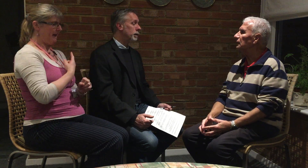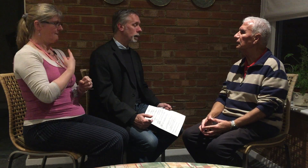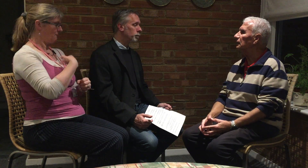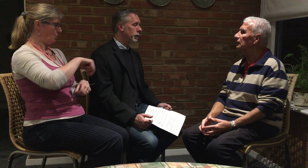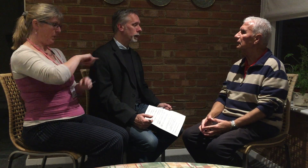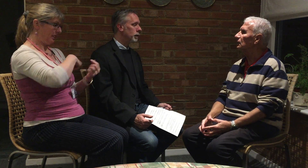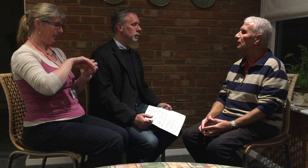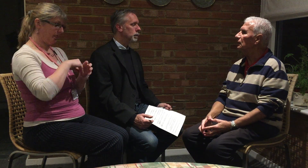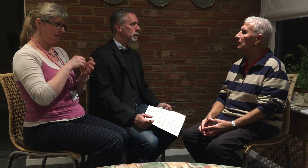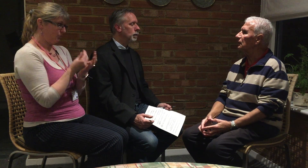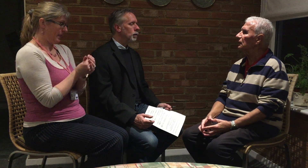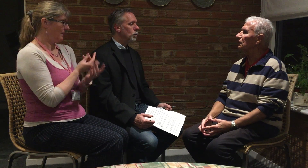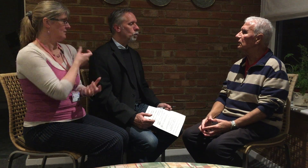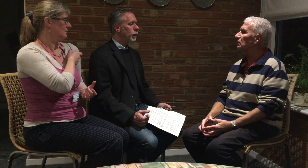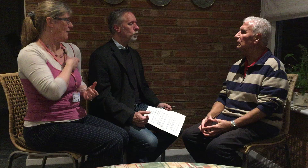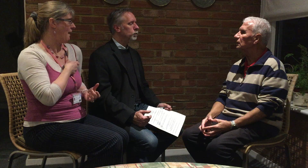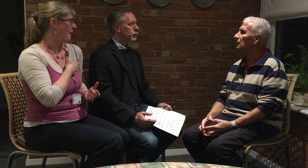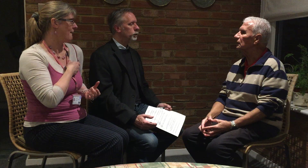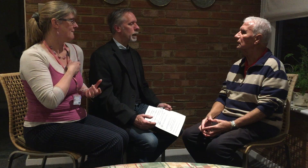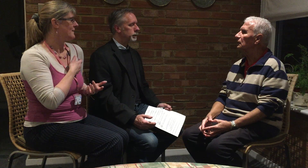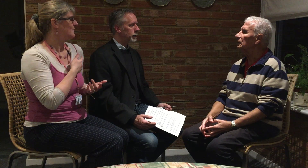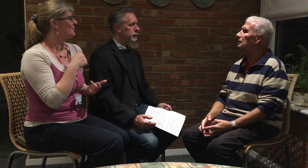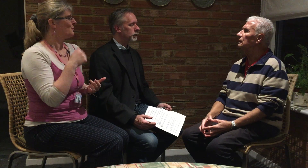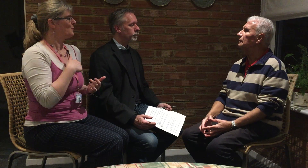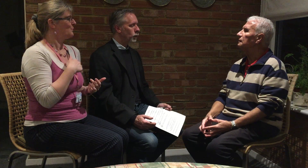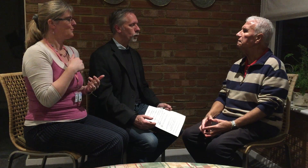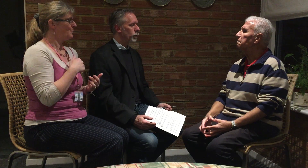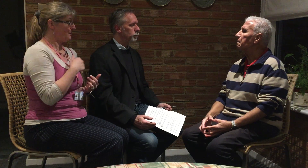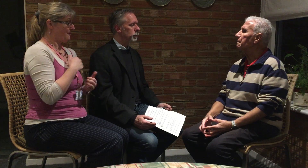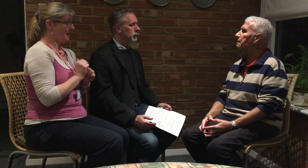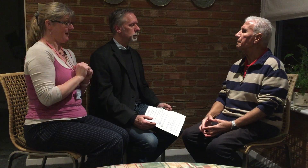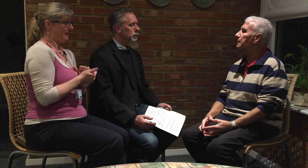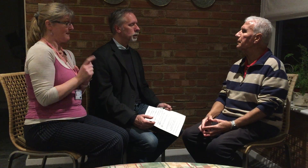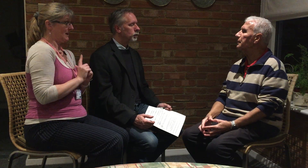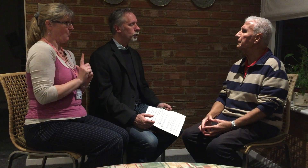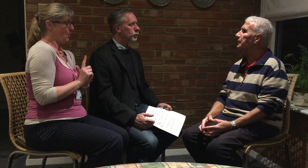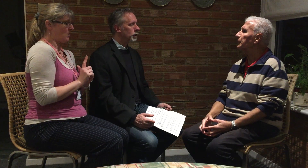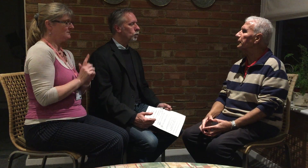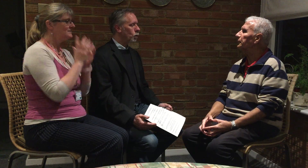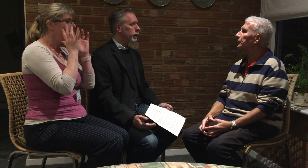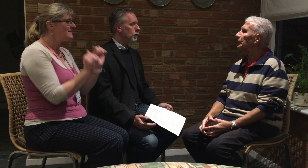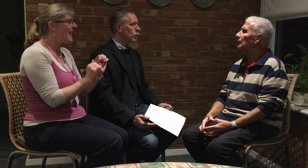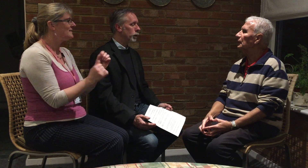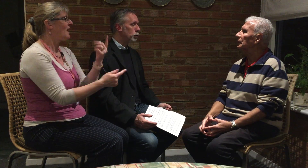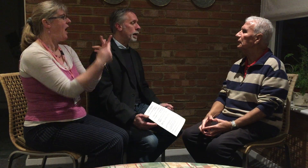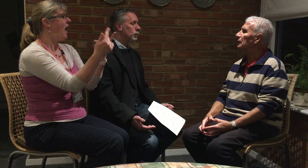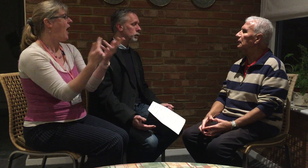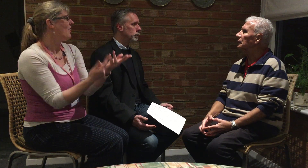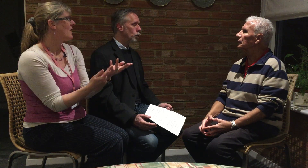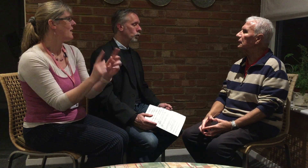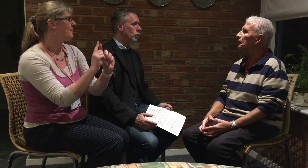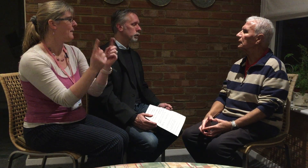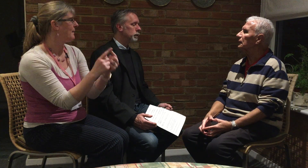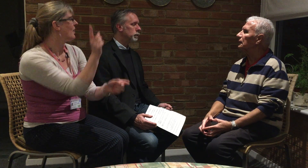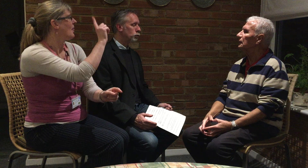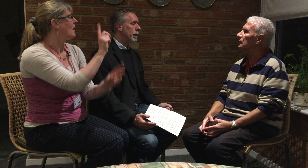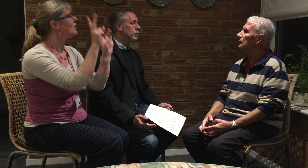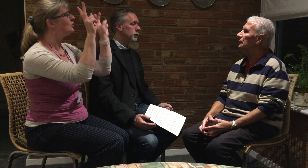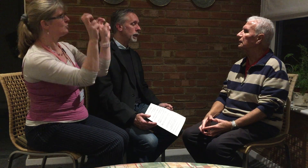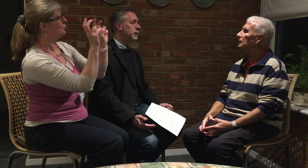the company, we will do that testing for them using what we call a crowd or crowd